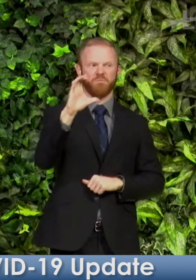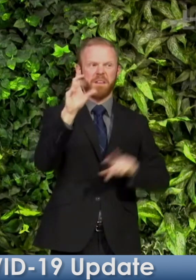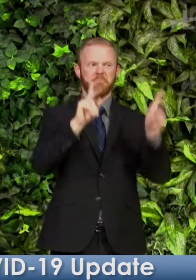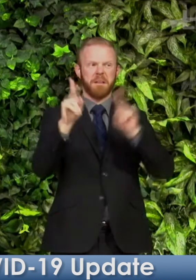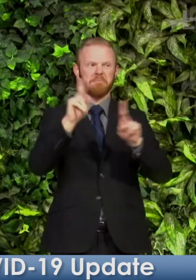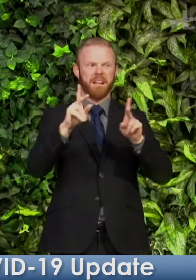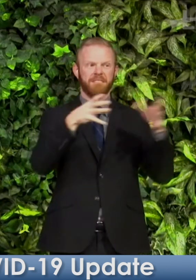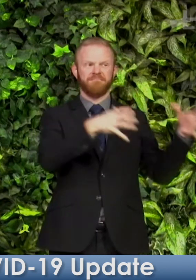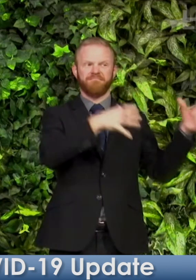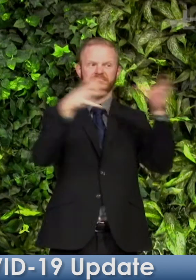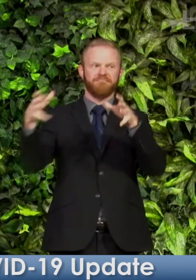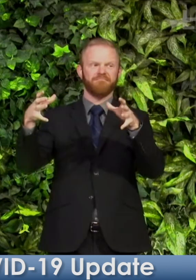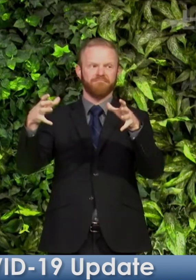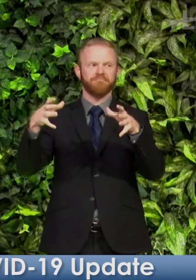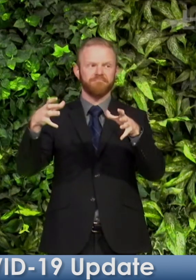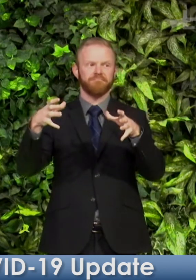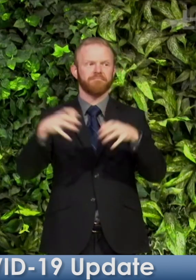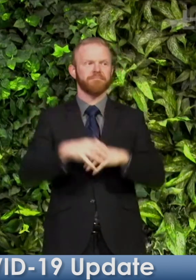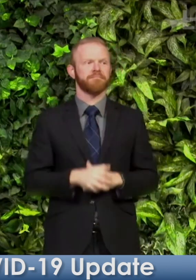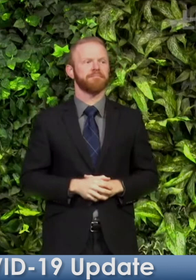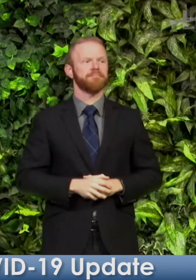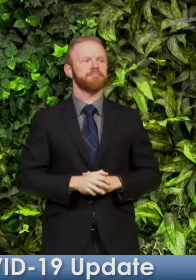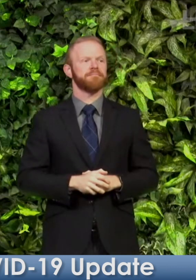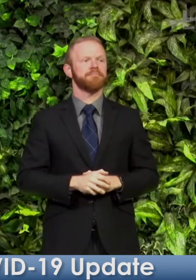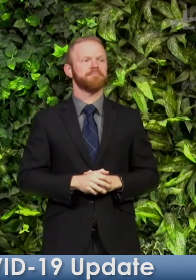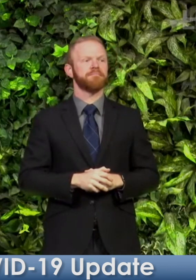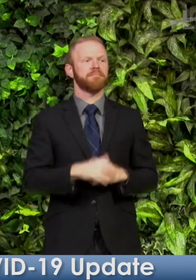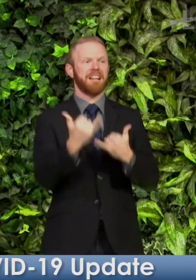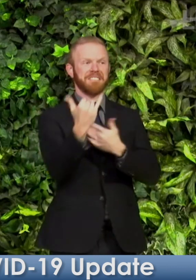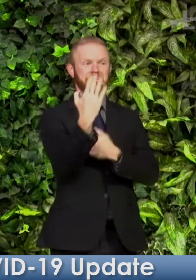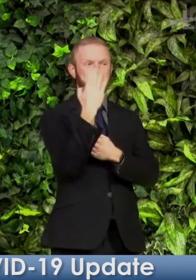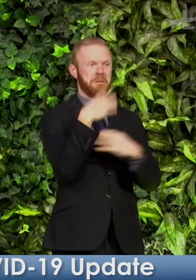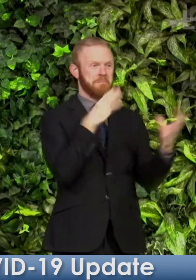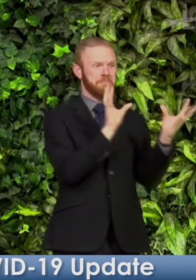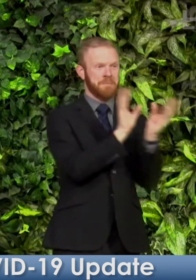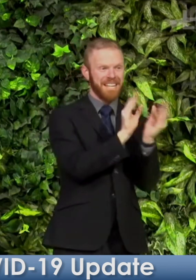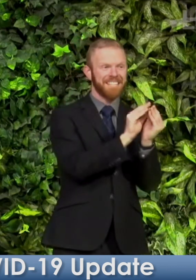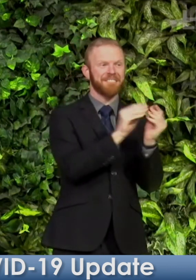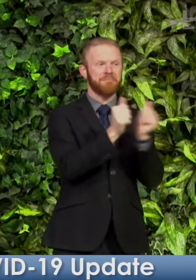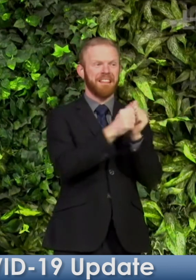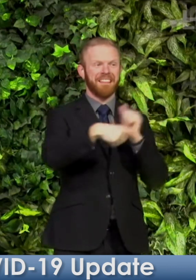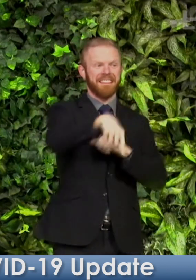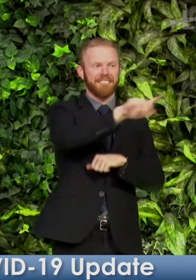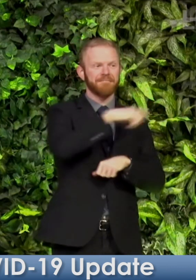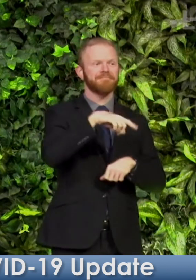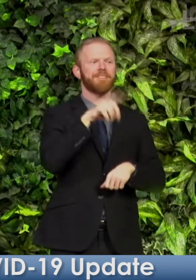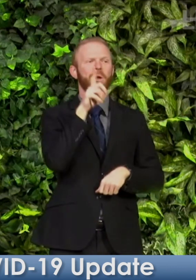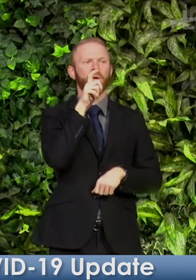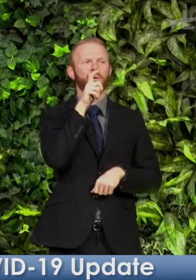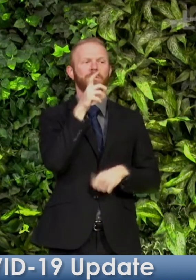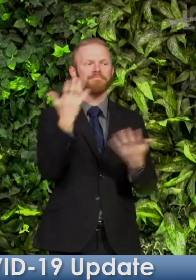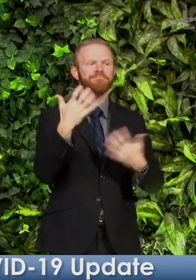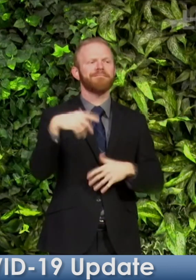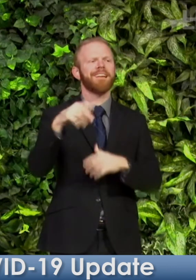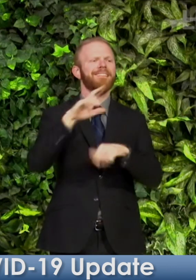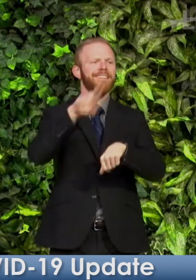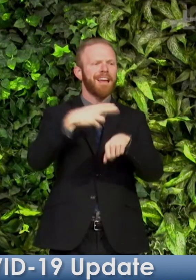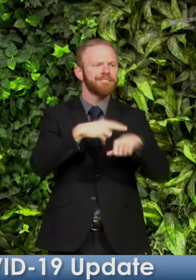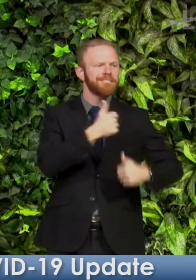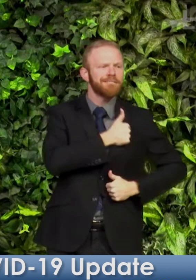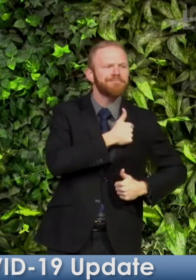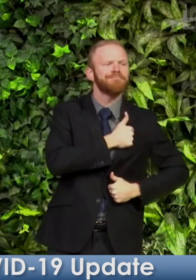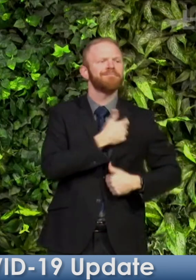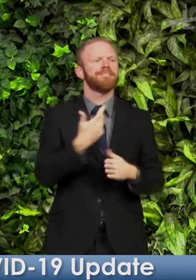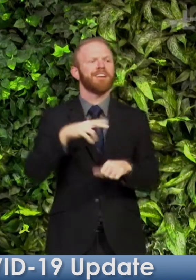at an early morning meeting. This is a combination of National Guardsmen and women, of our nurses, our health department team,